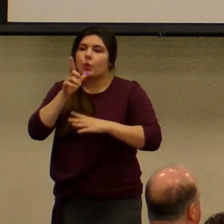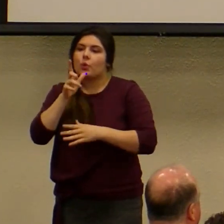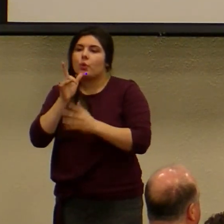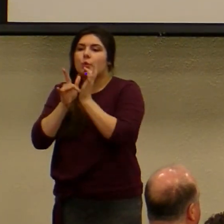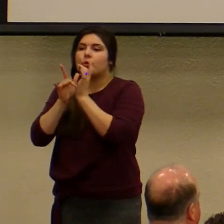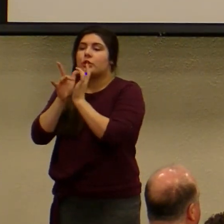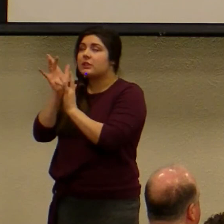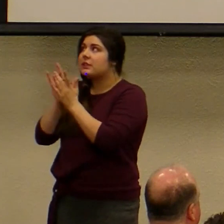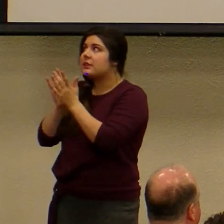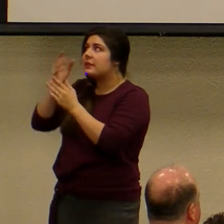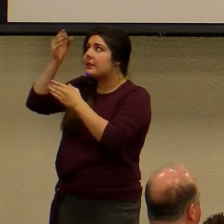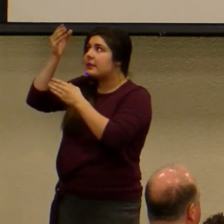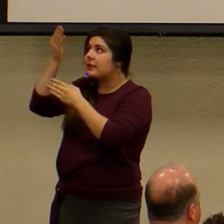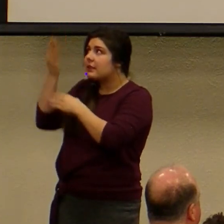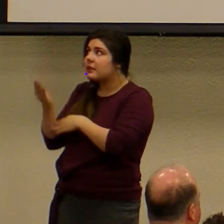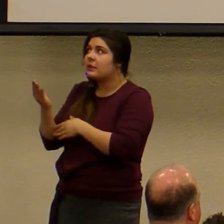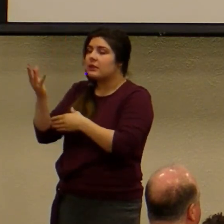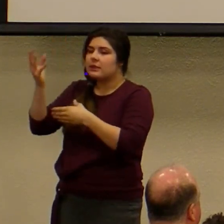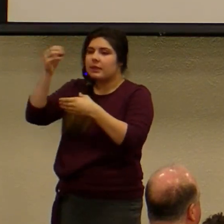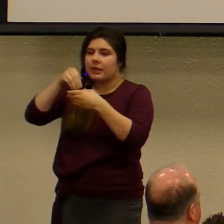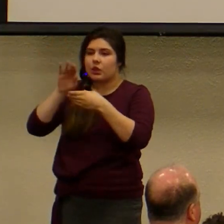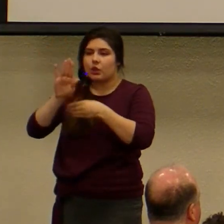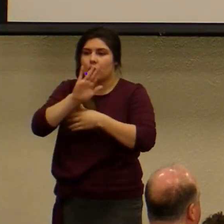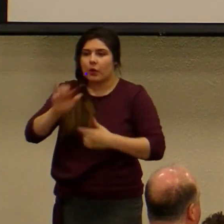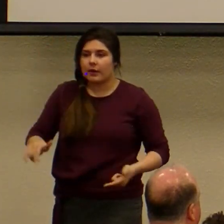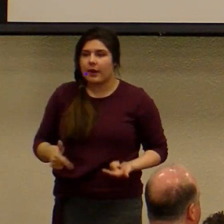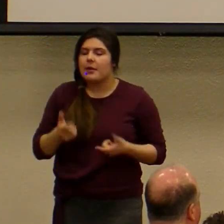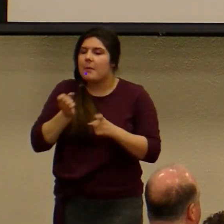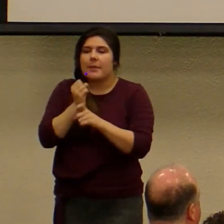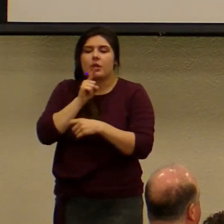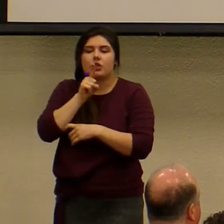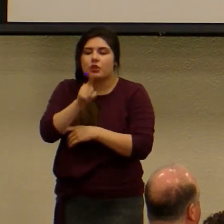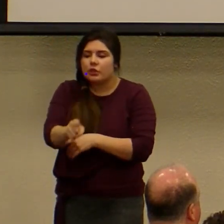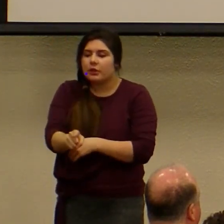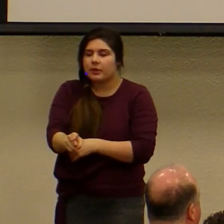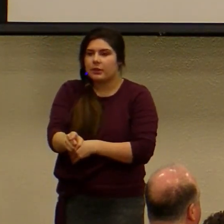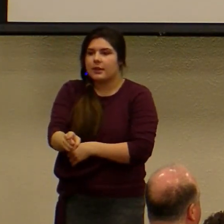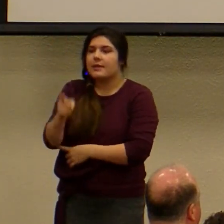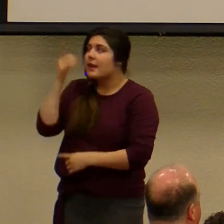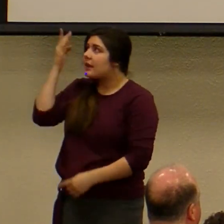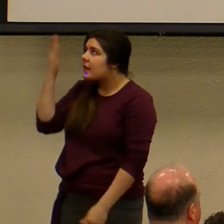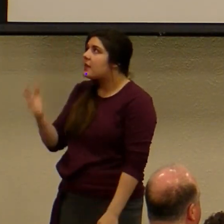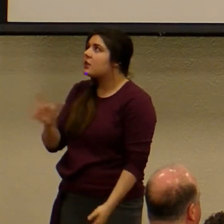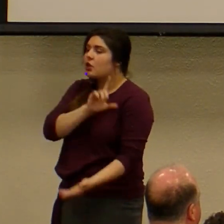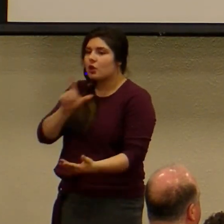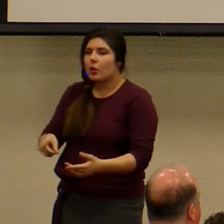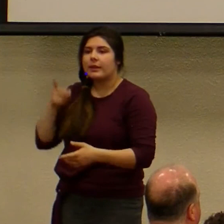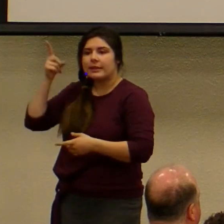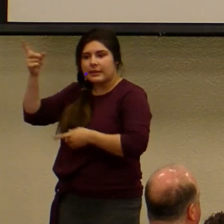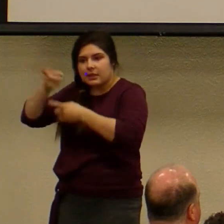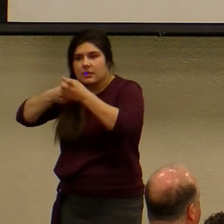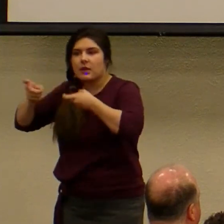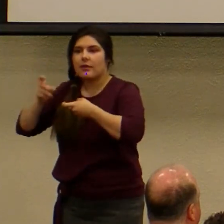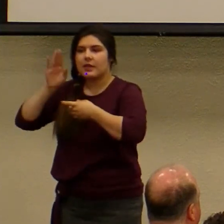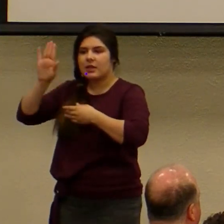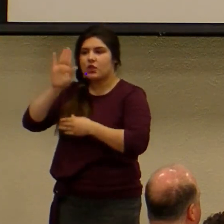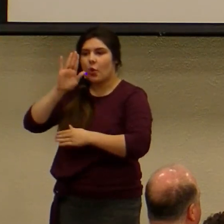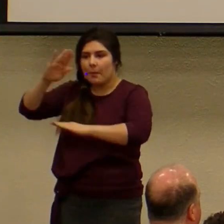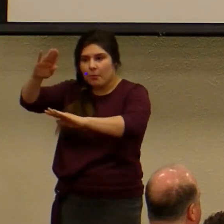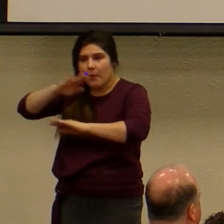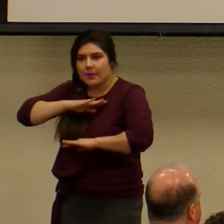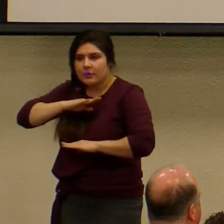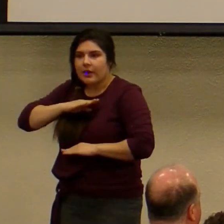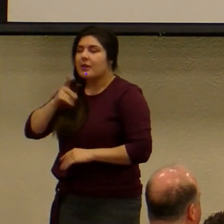life. Make sure that it is absolutely unmistakable that He is Lord, He is sovereign, He is your propitiation, He is